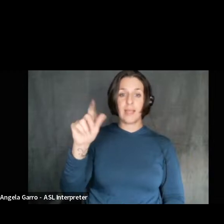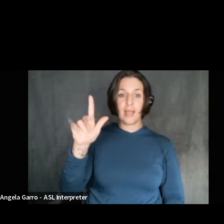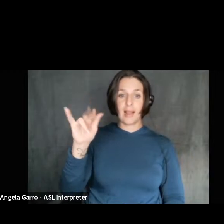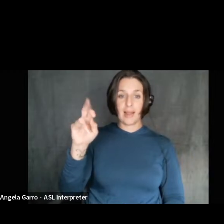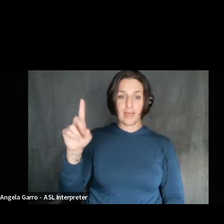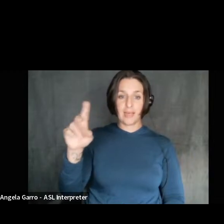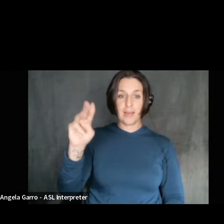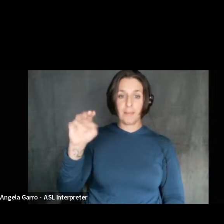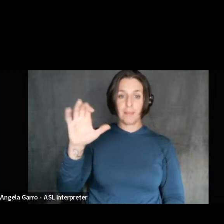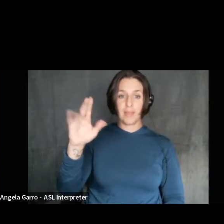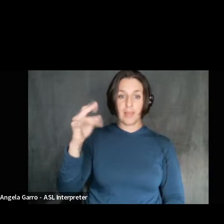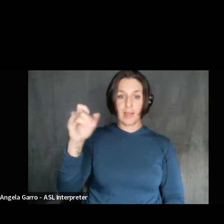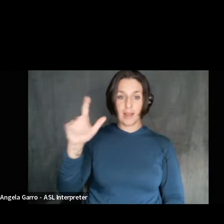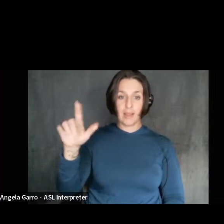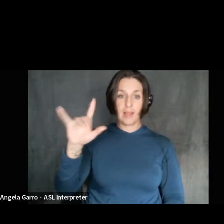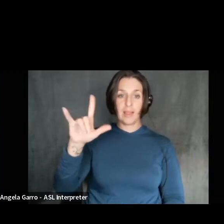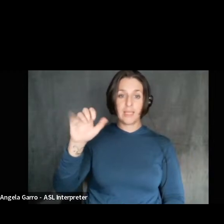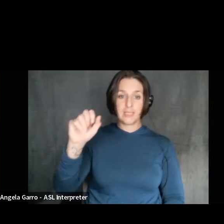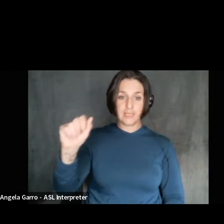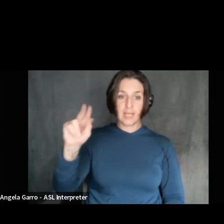Lisa Mejia Sandoval,